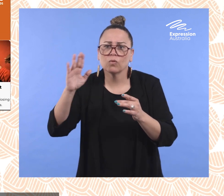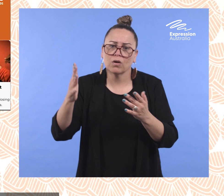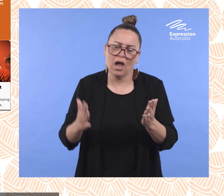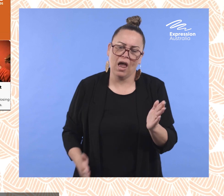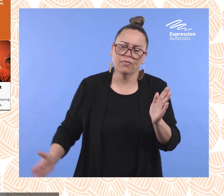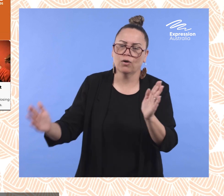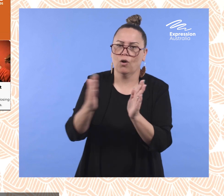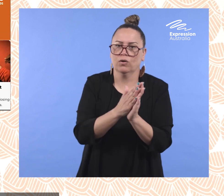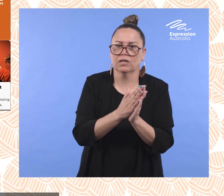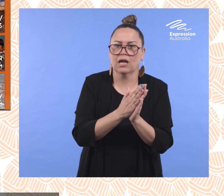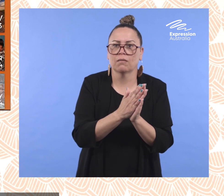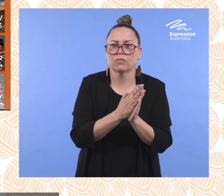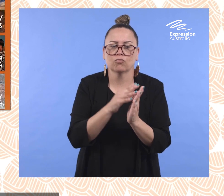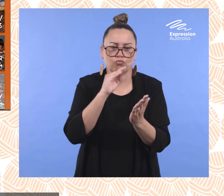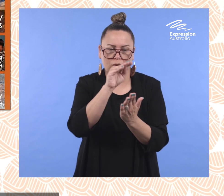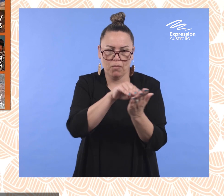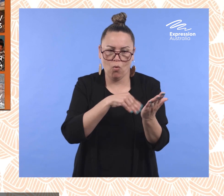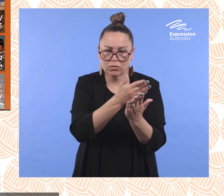Closing the Gap report.